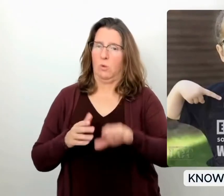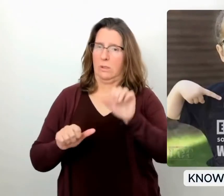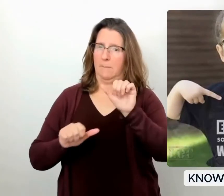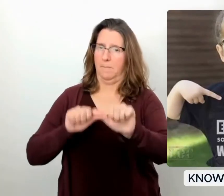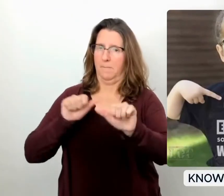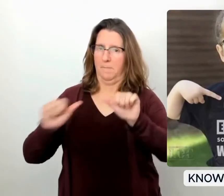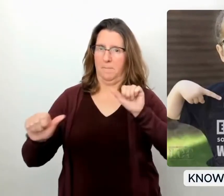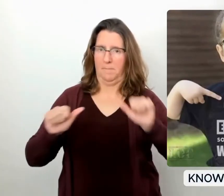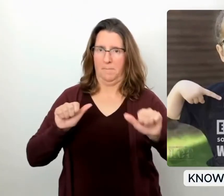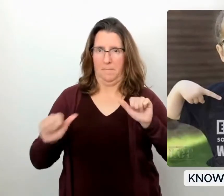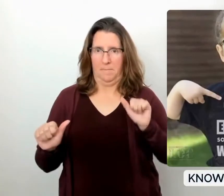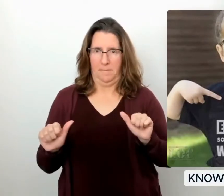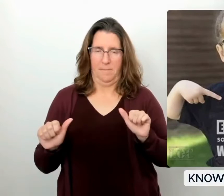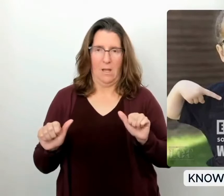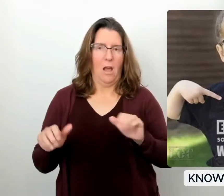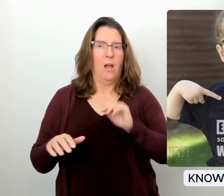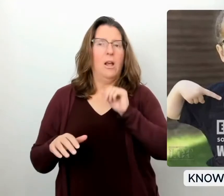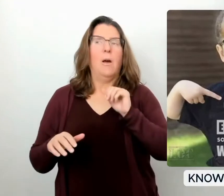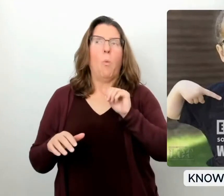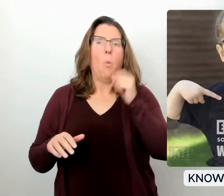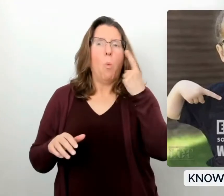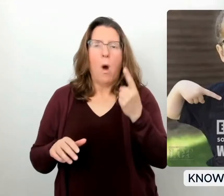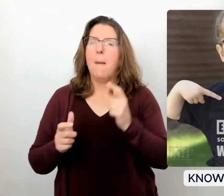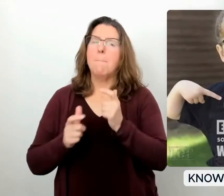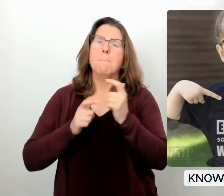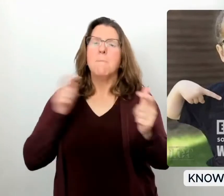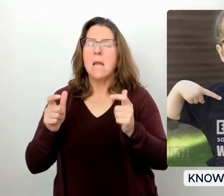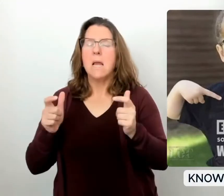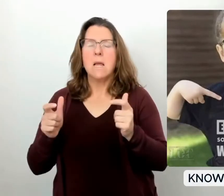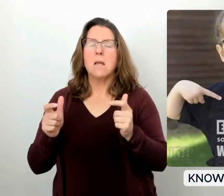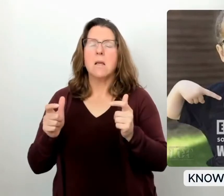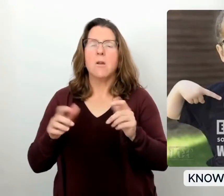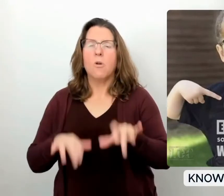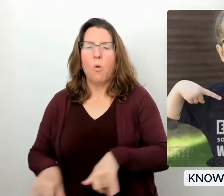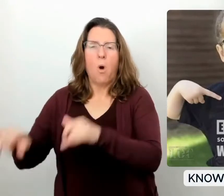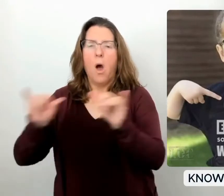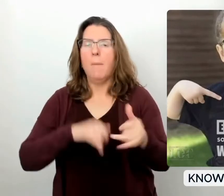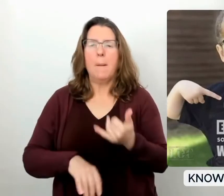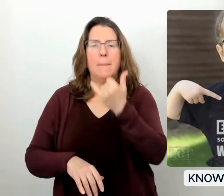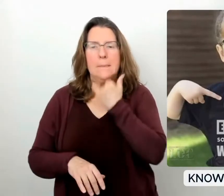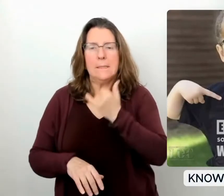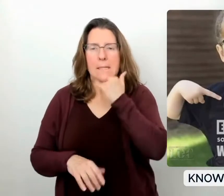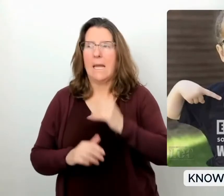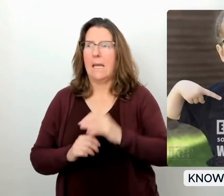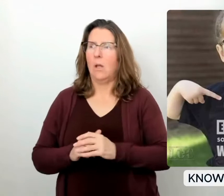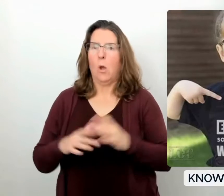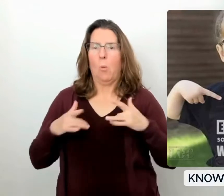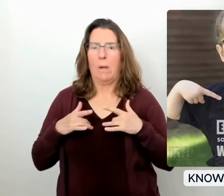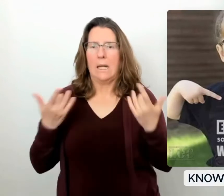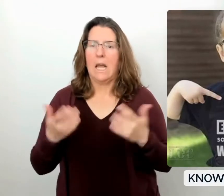Differentiated instruction relies on the fact that you know your students. A common practice is to teach the way